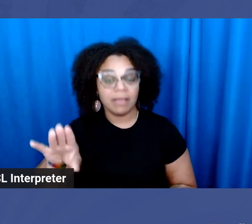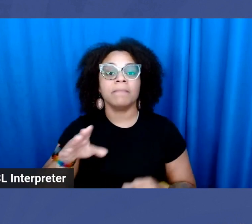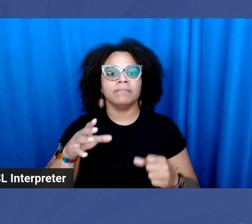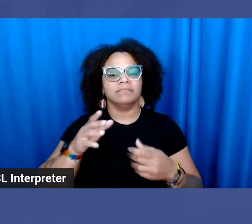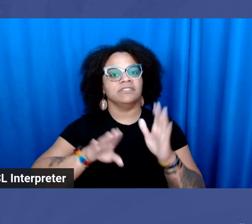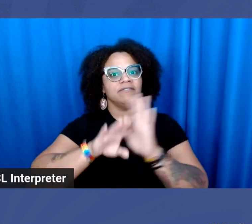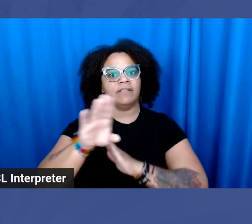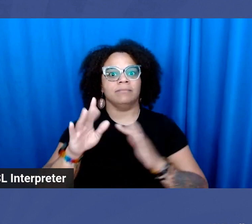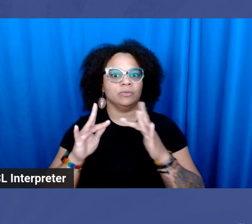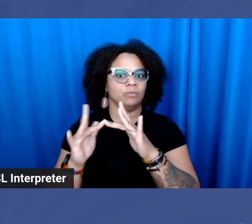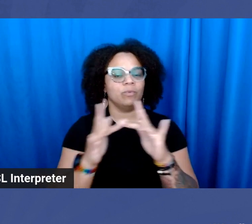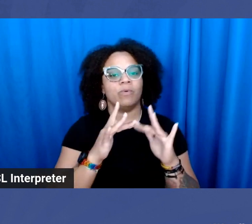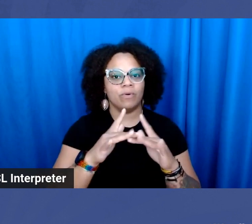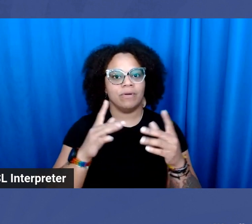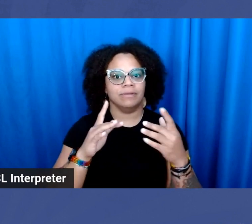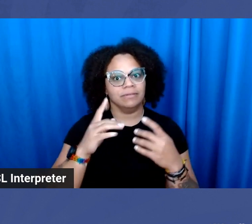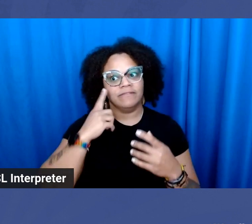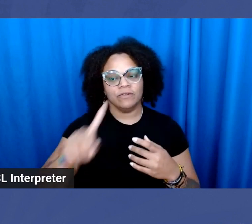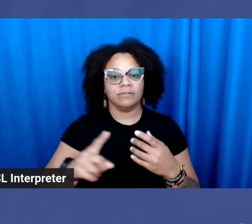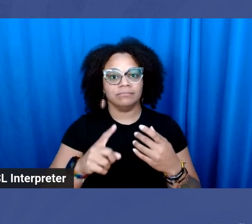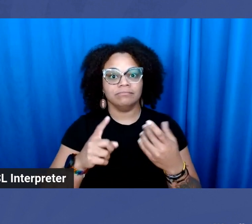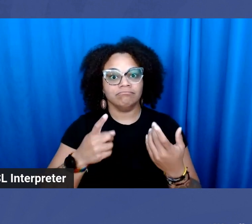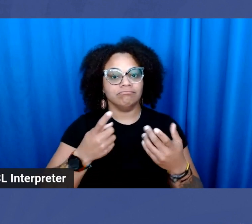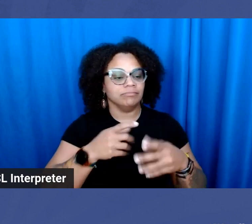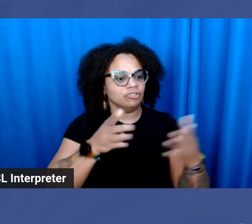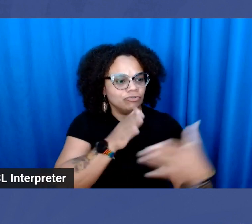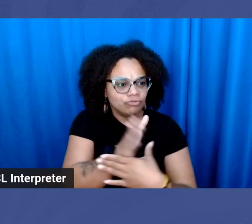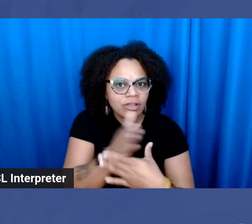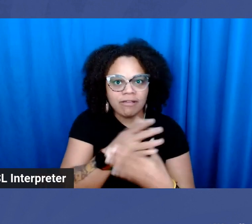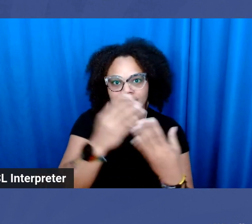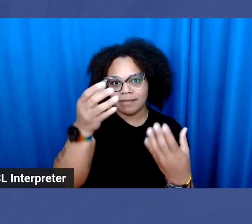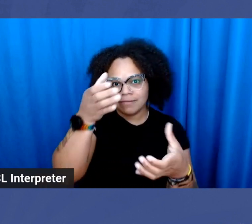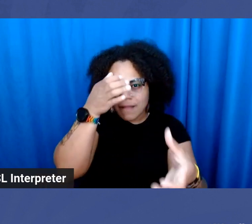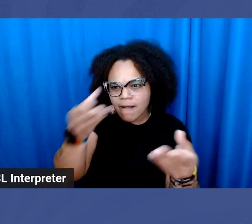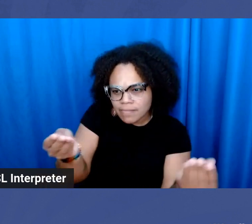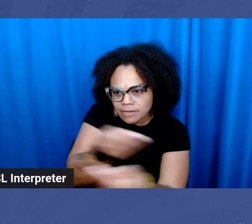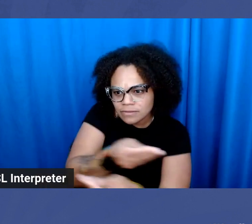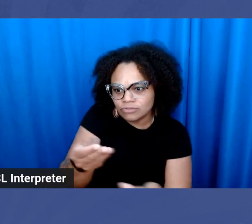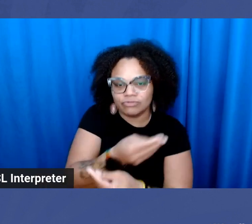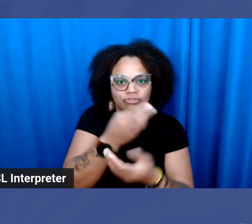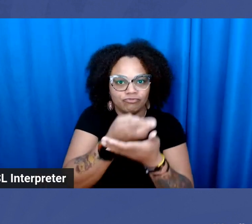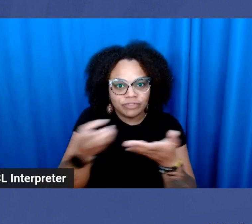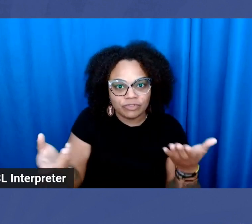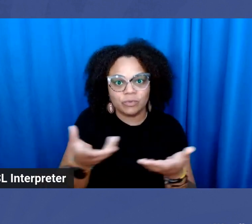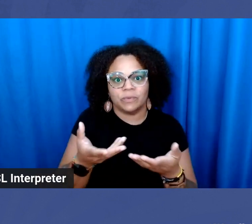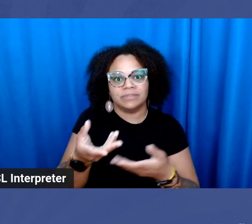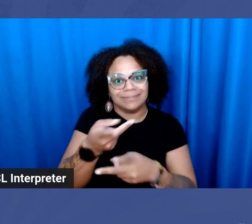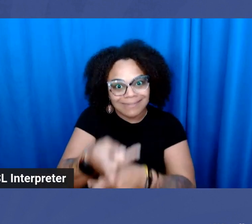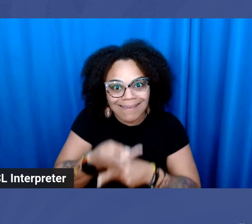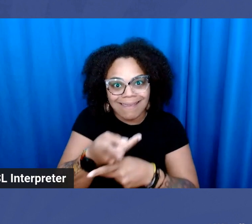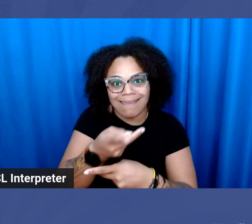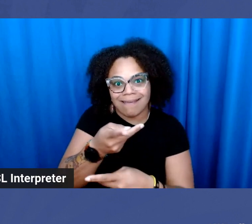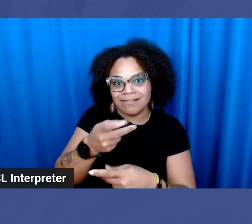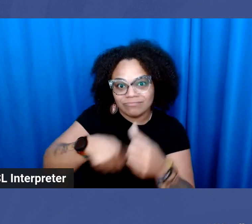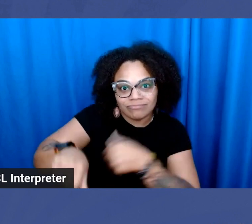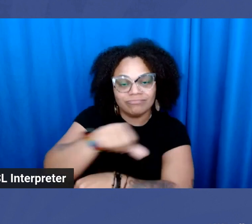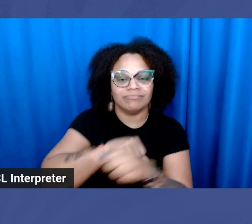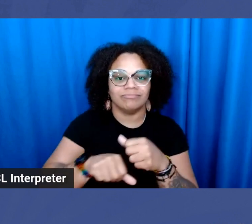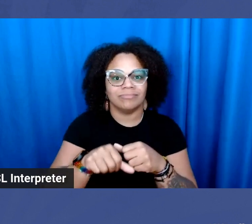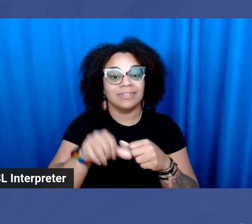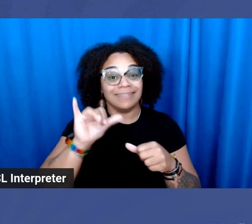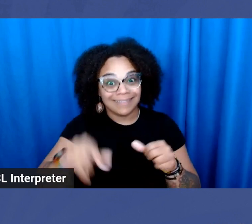knowledge, resources, and care. These caring and sharing practices are an example of mutual